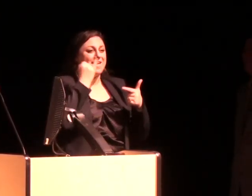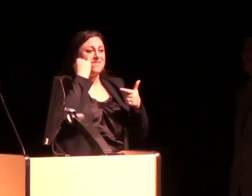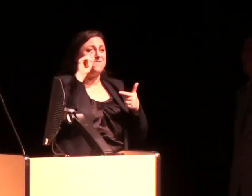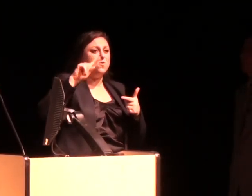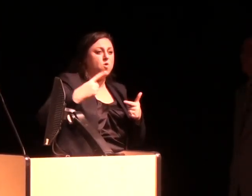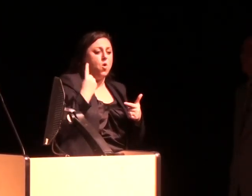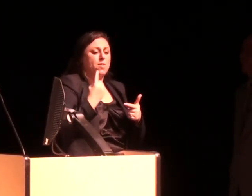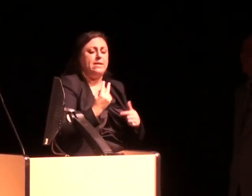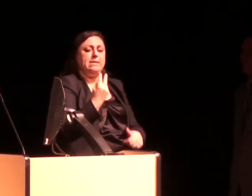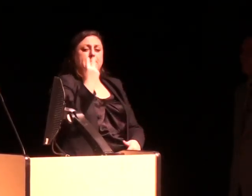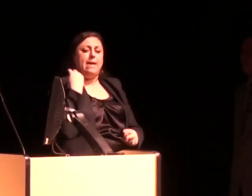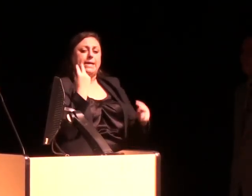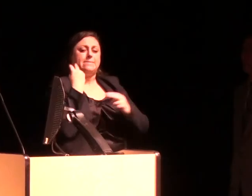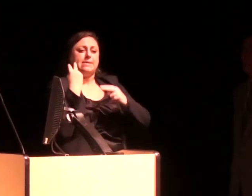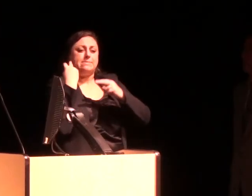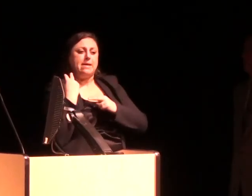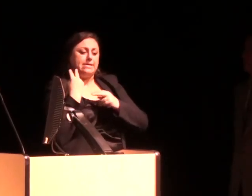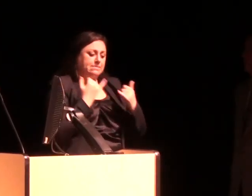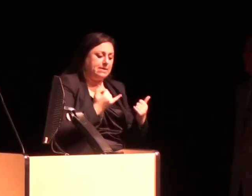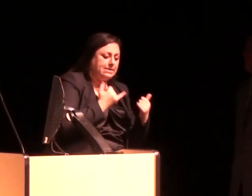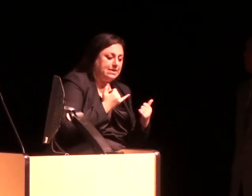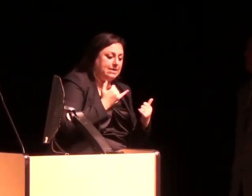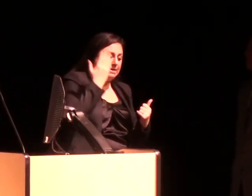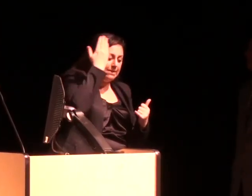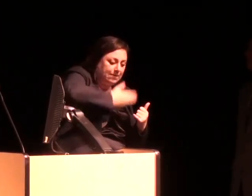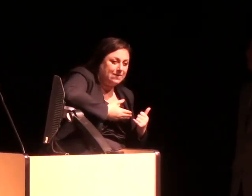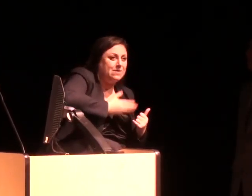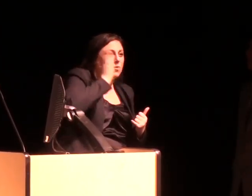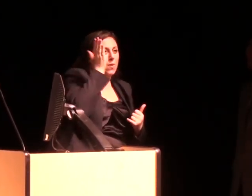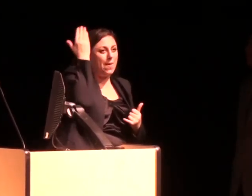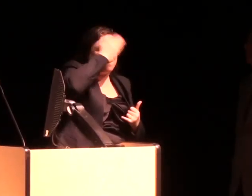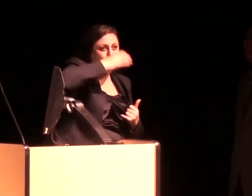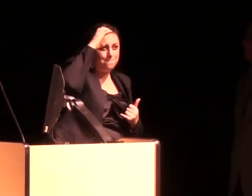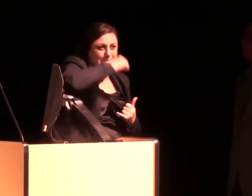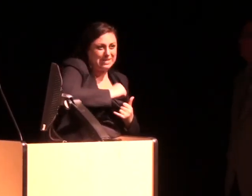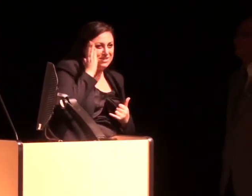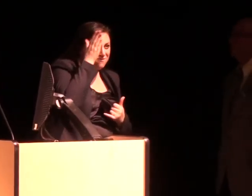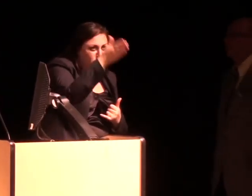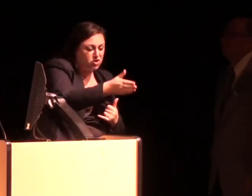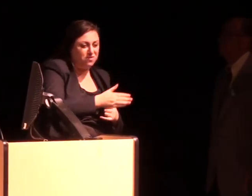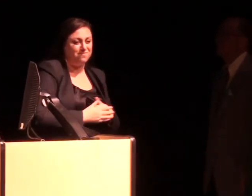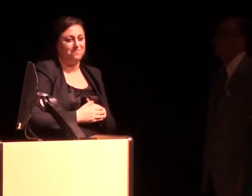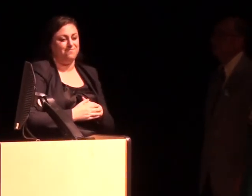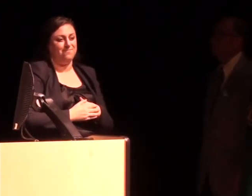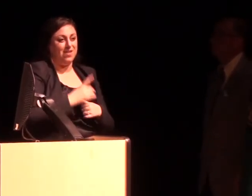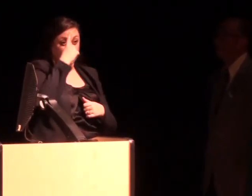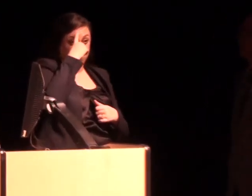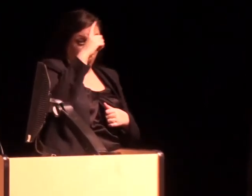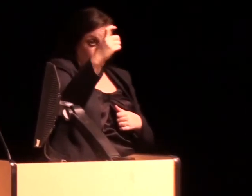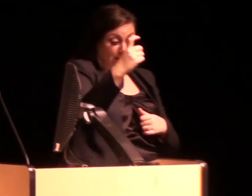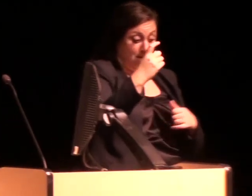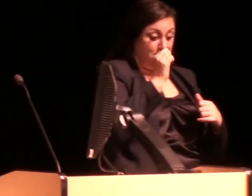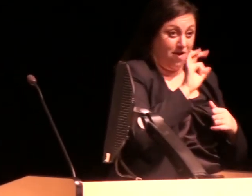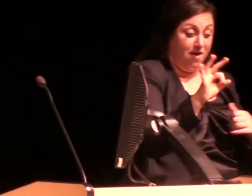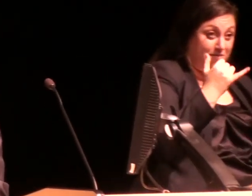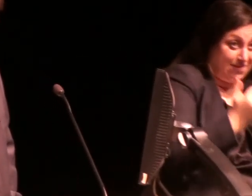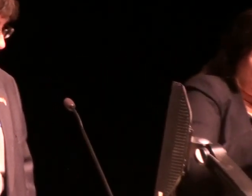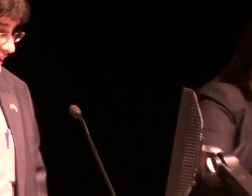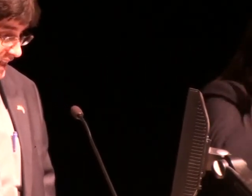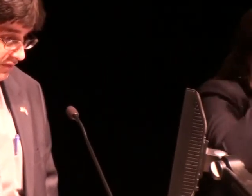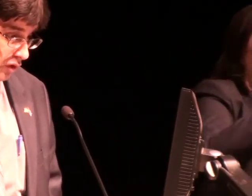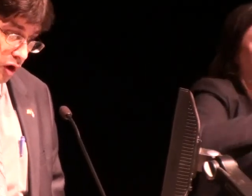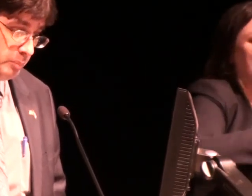are certain to miss the future. And if our dreams of yesterday are today's reality, our dream of today will be tomorrow's realities, and